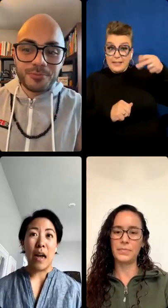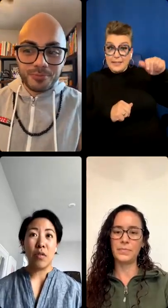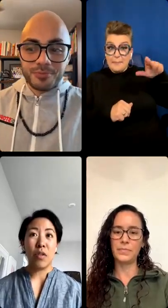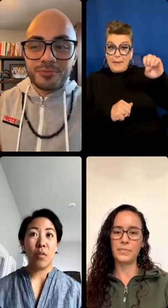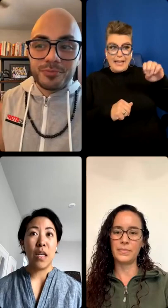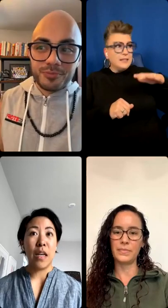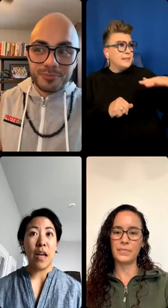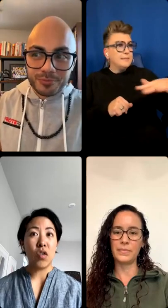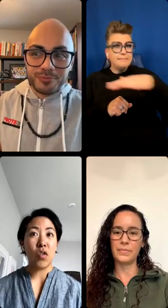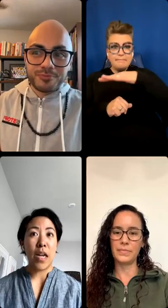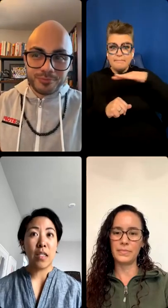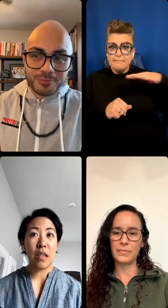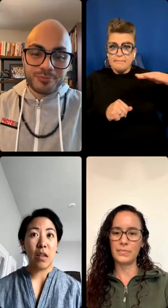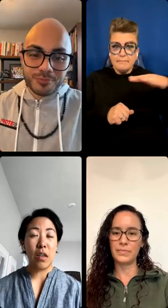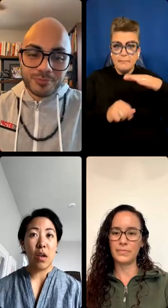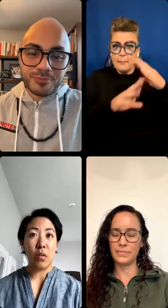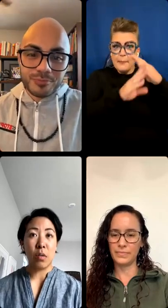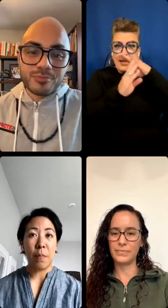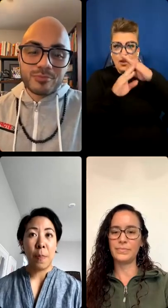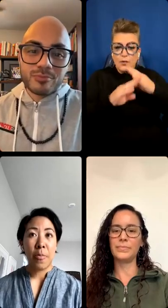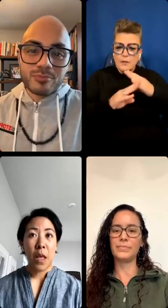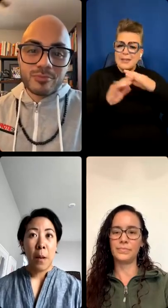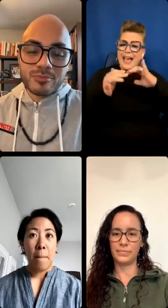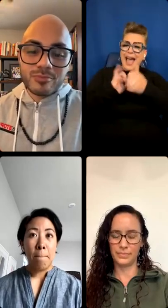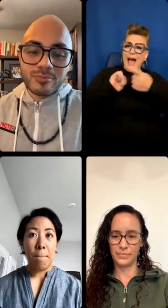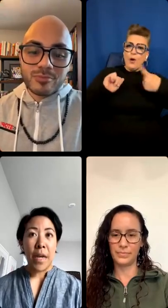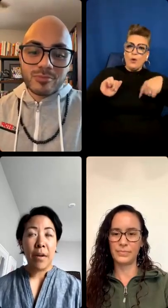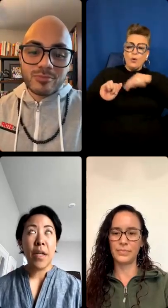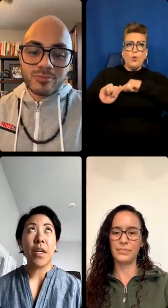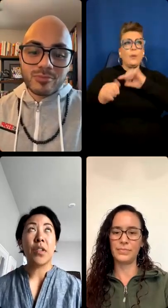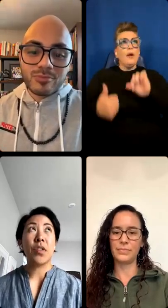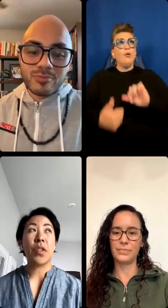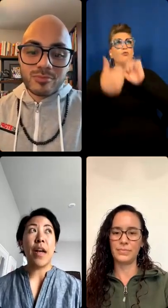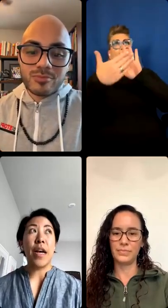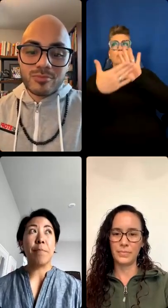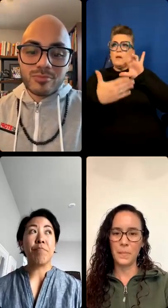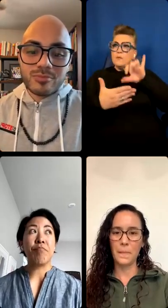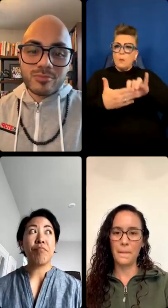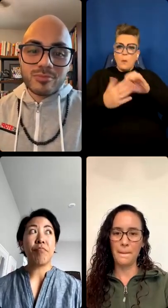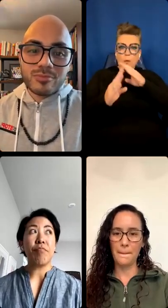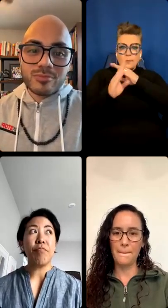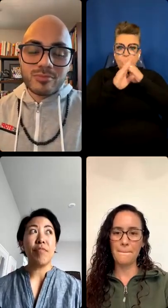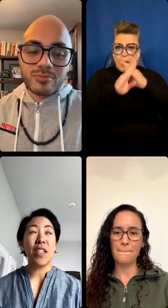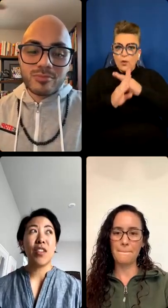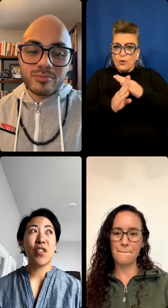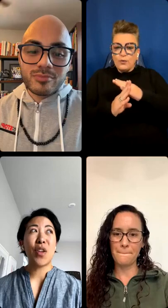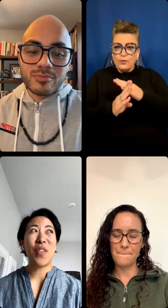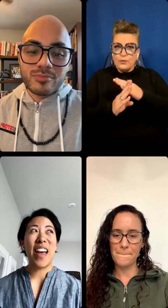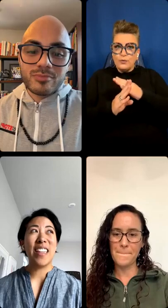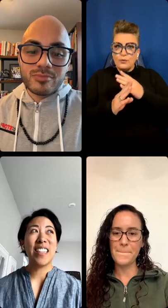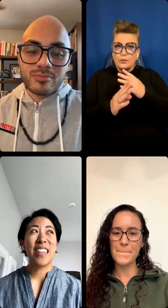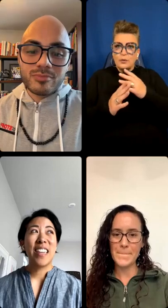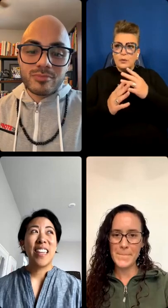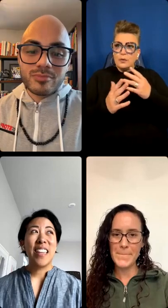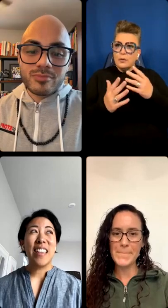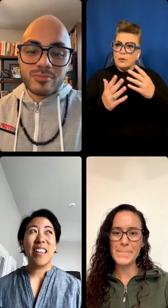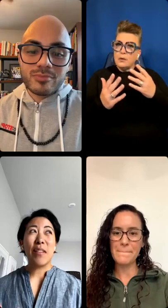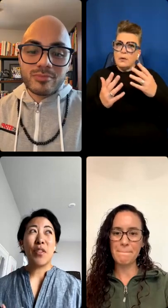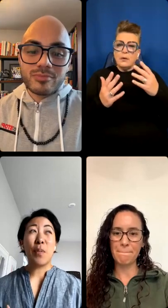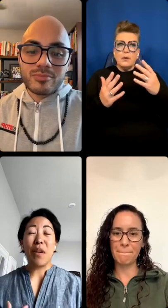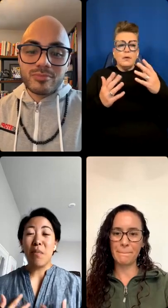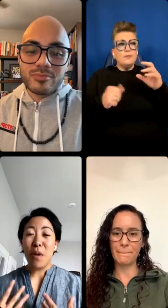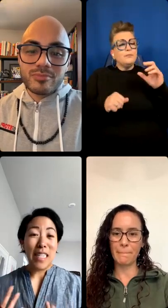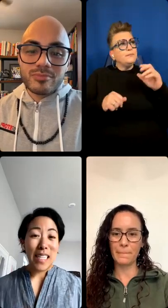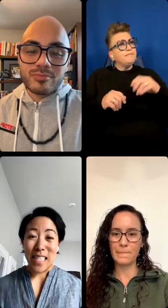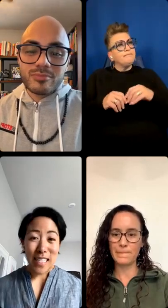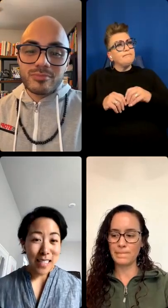And how do we address those barriers so that